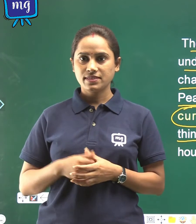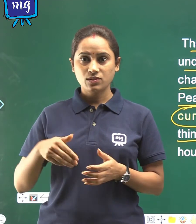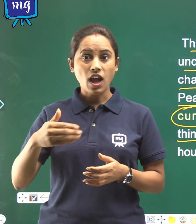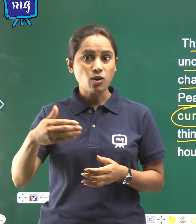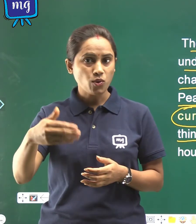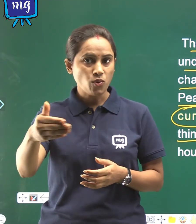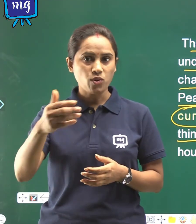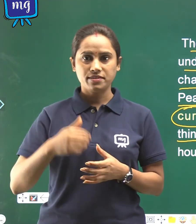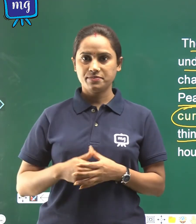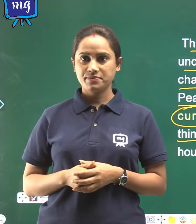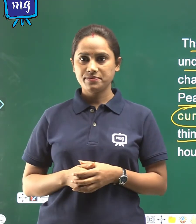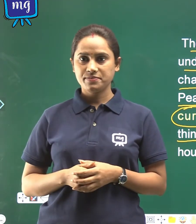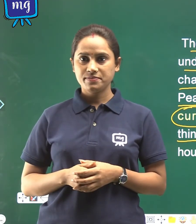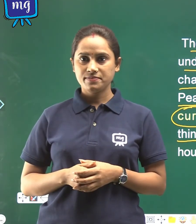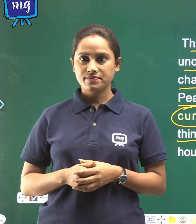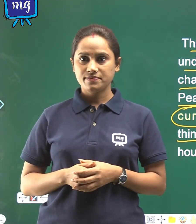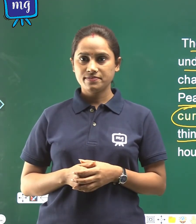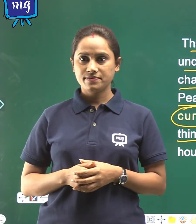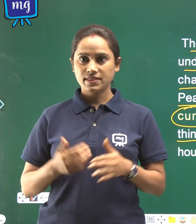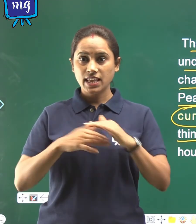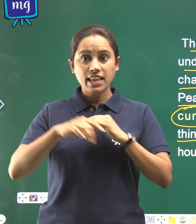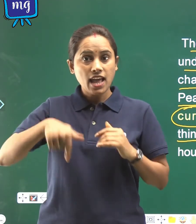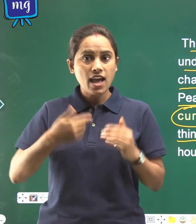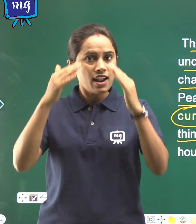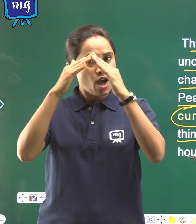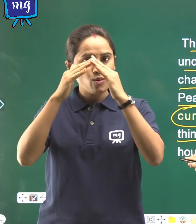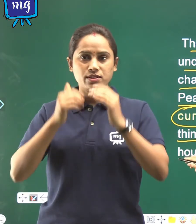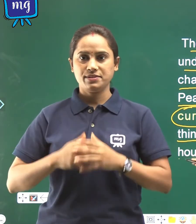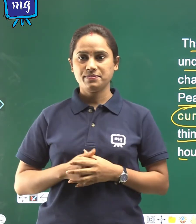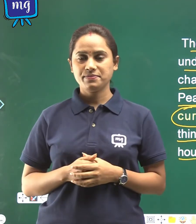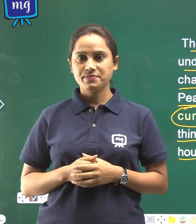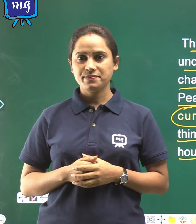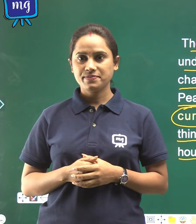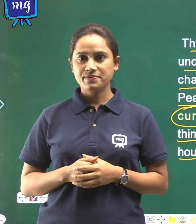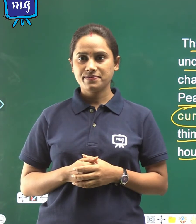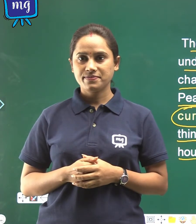are going on in her house.